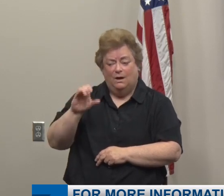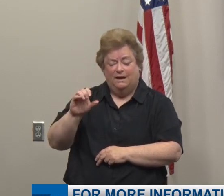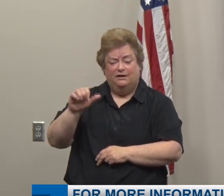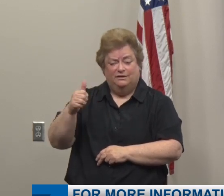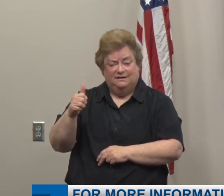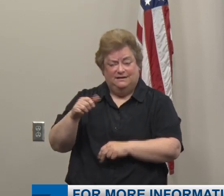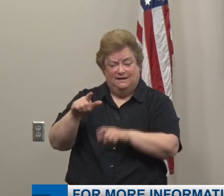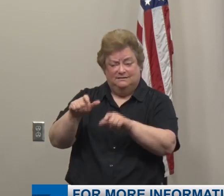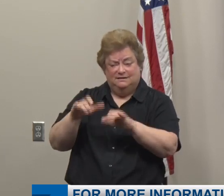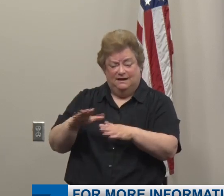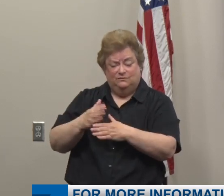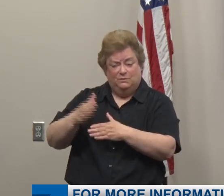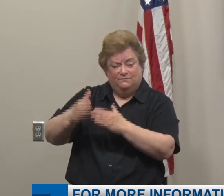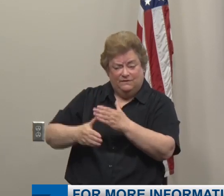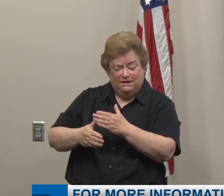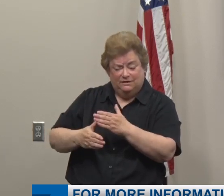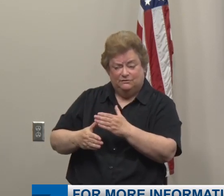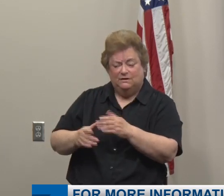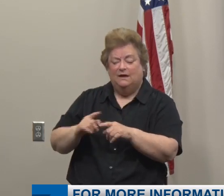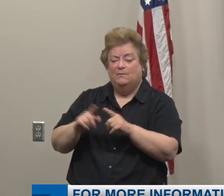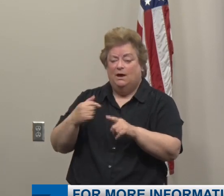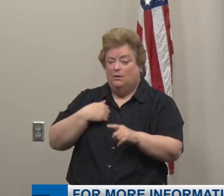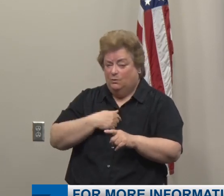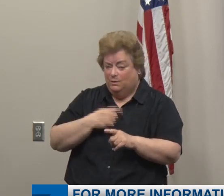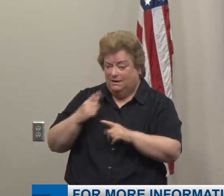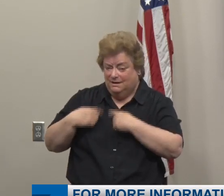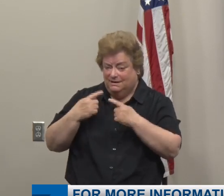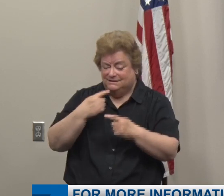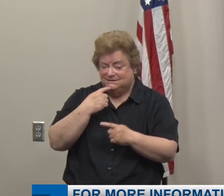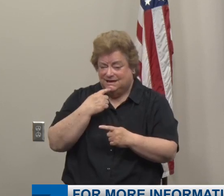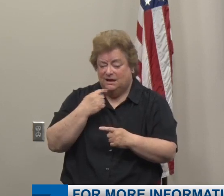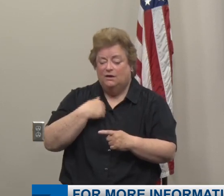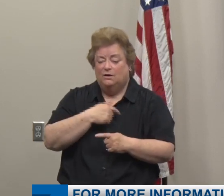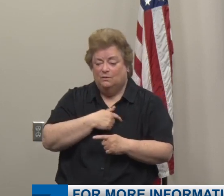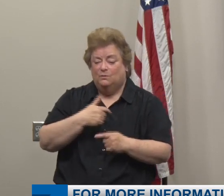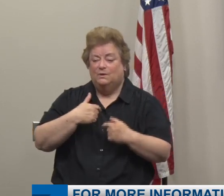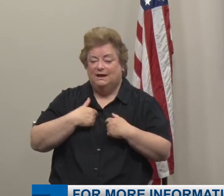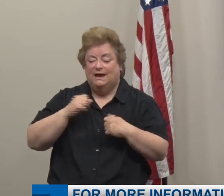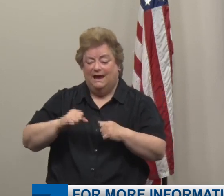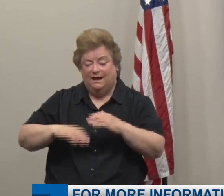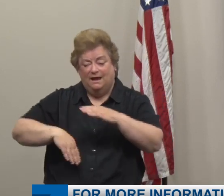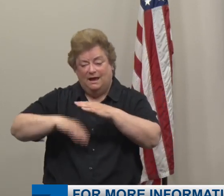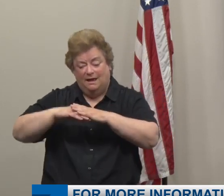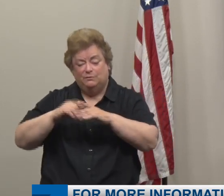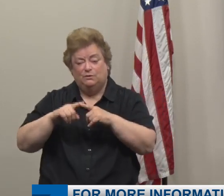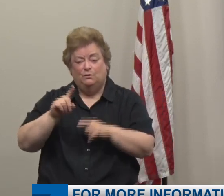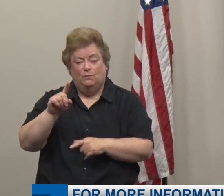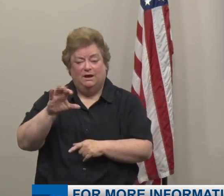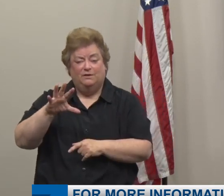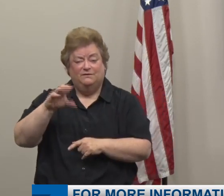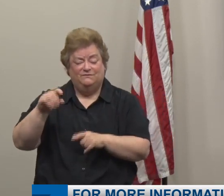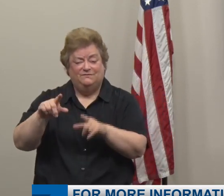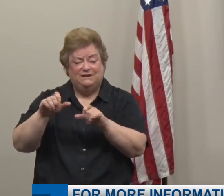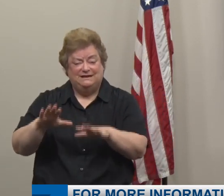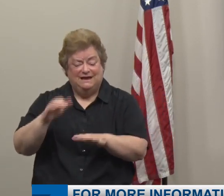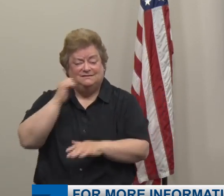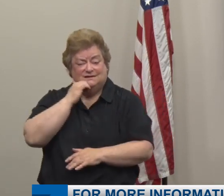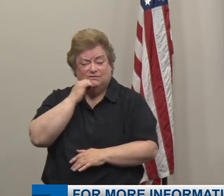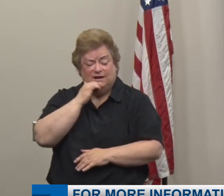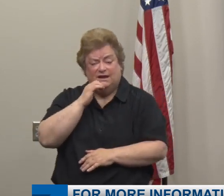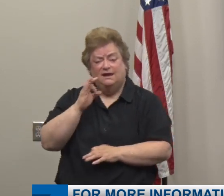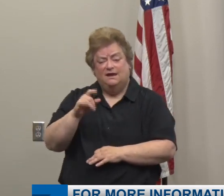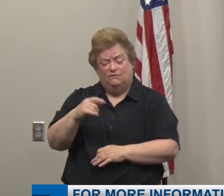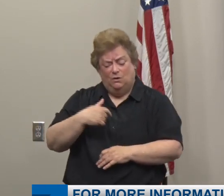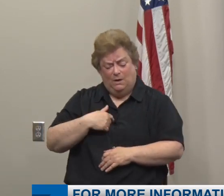tests were completed but as we have been saying we have the capacity to do a hundred and fifty tests per day if you have the